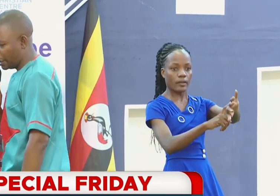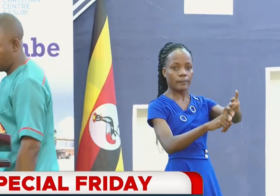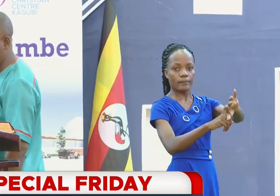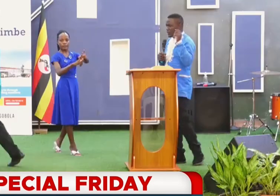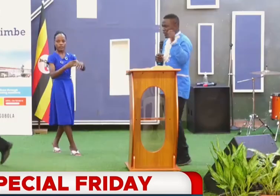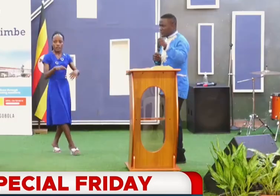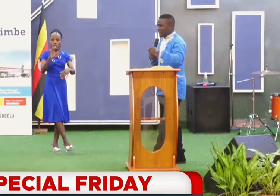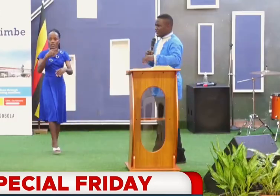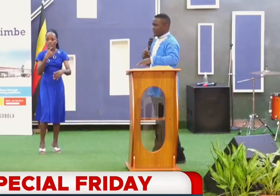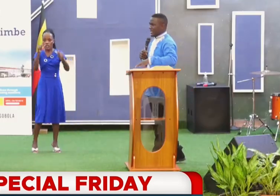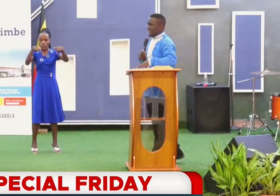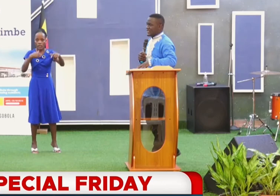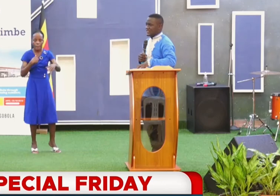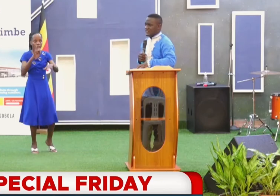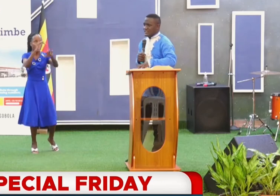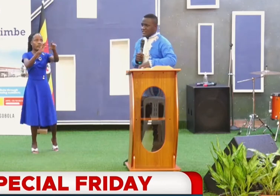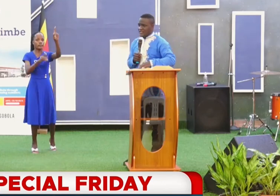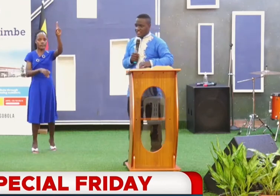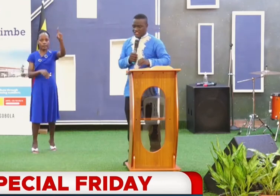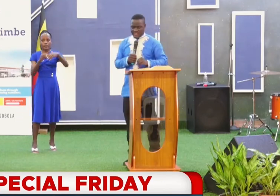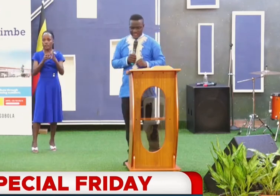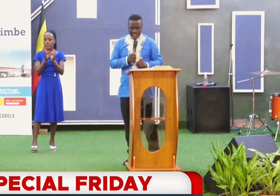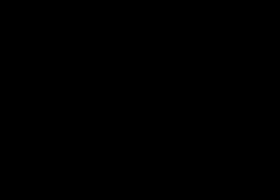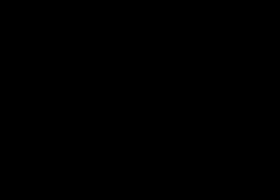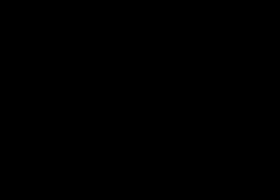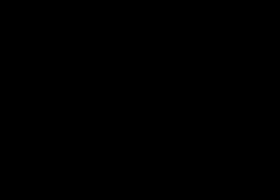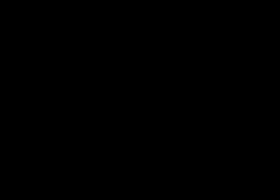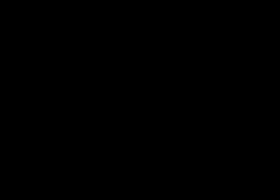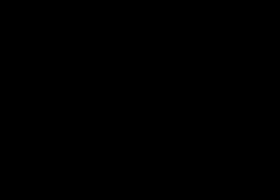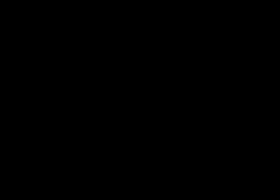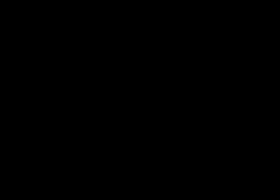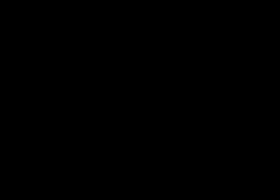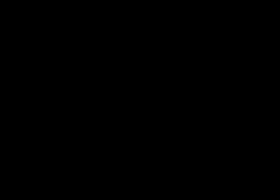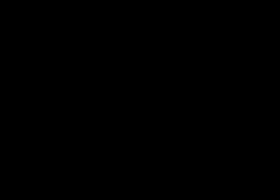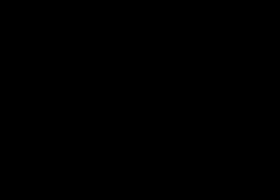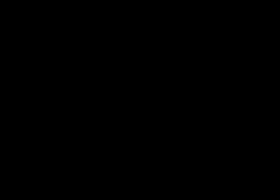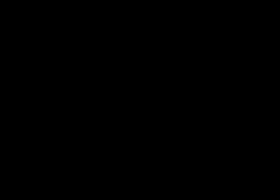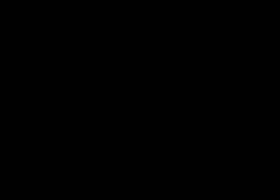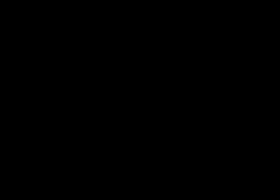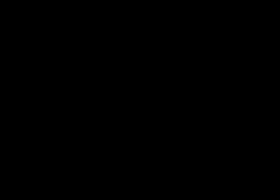Say, I will hold of him today. In Jesus' name.